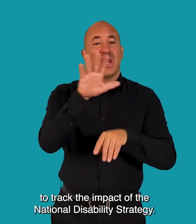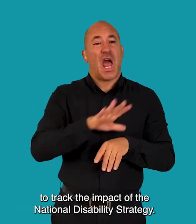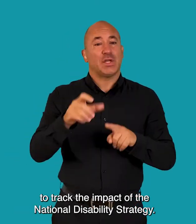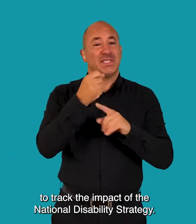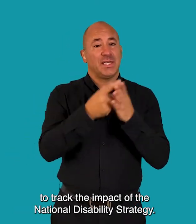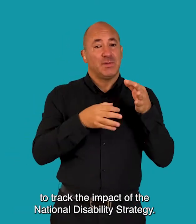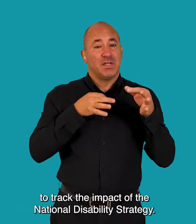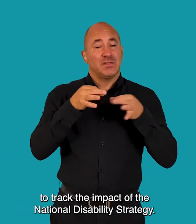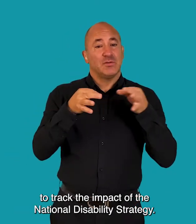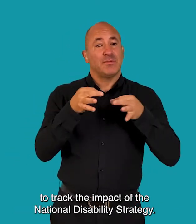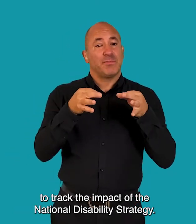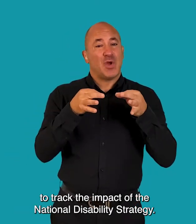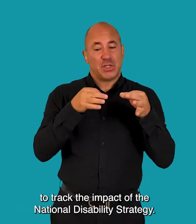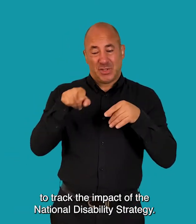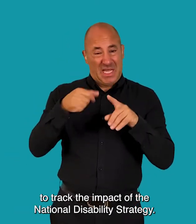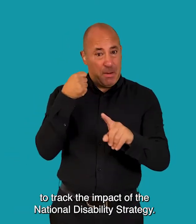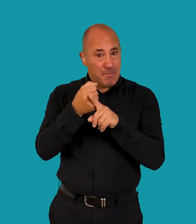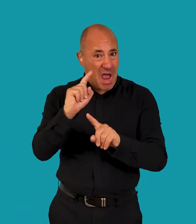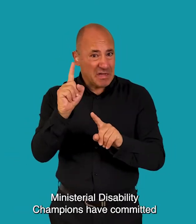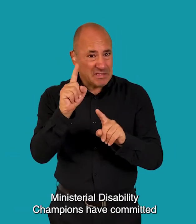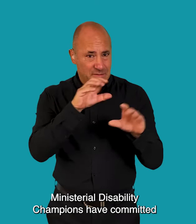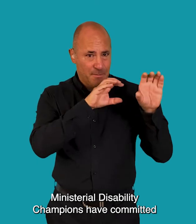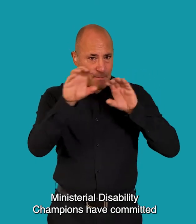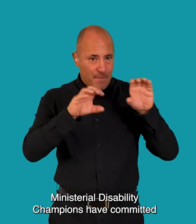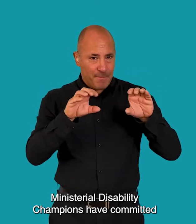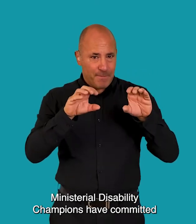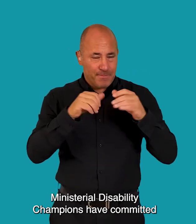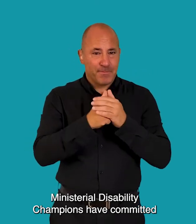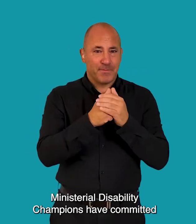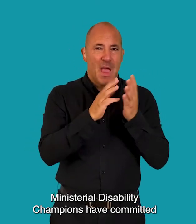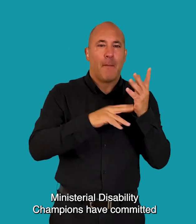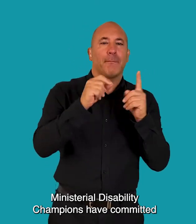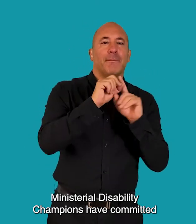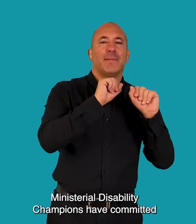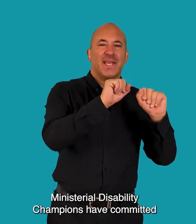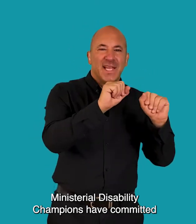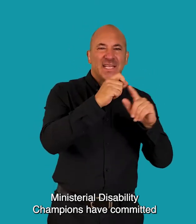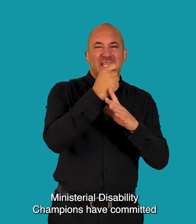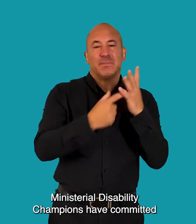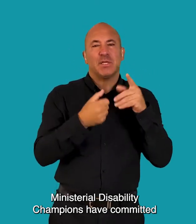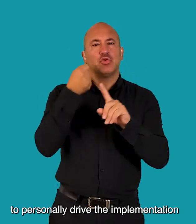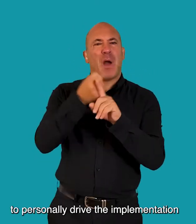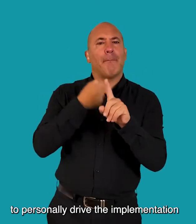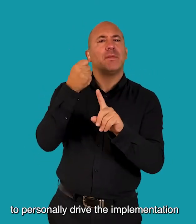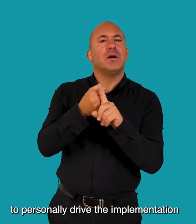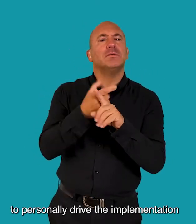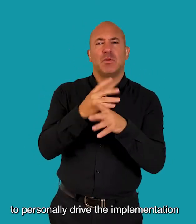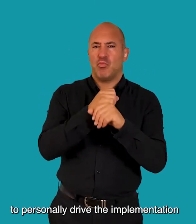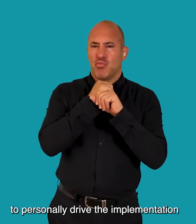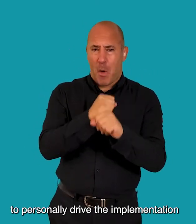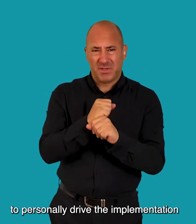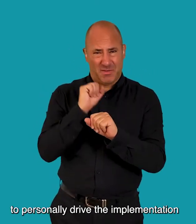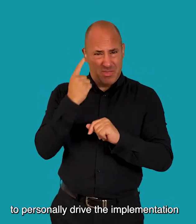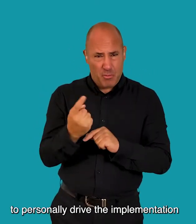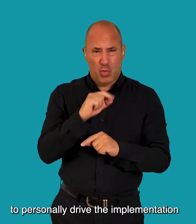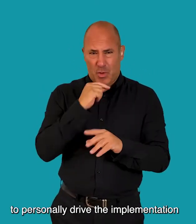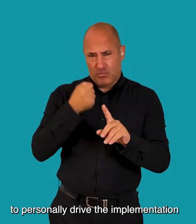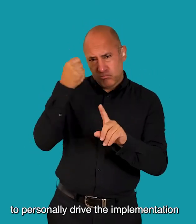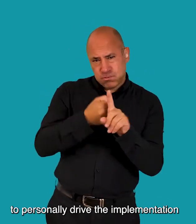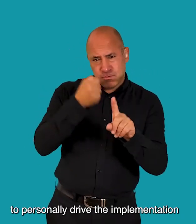National Disability Strategy. Ministerial disability champions have committed to personally drive the implementation of